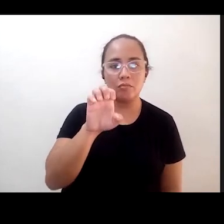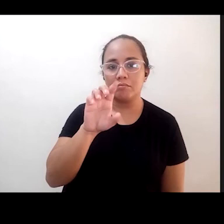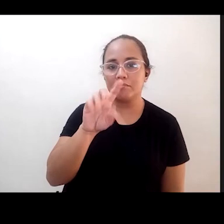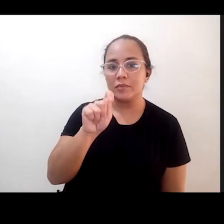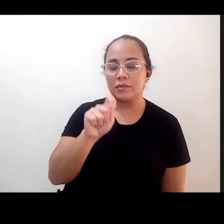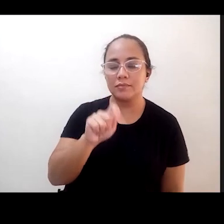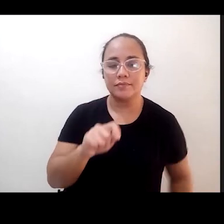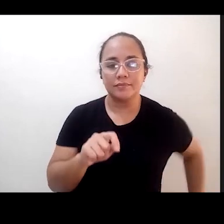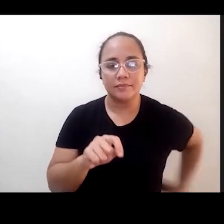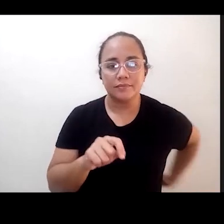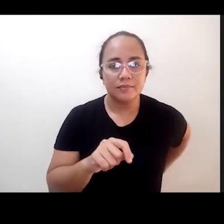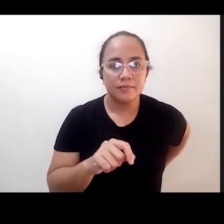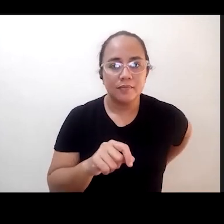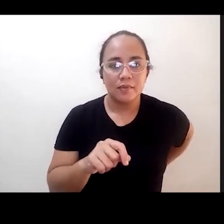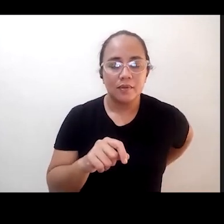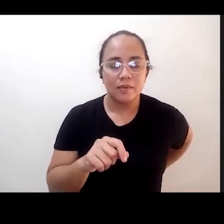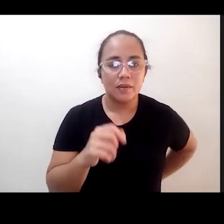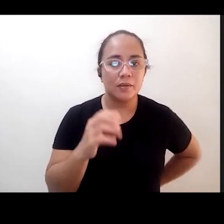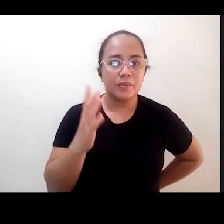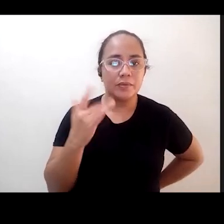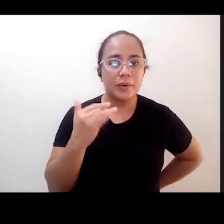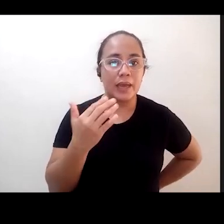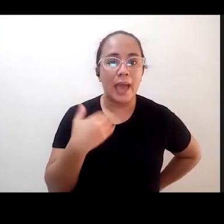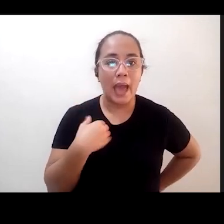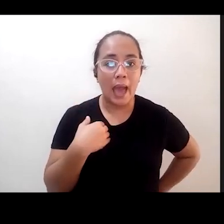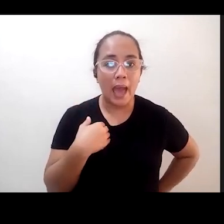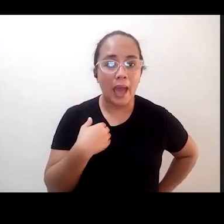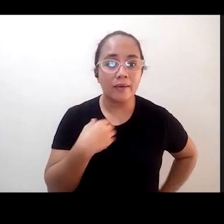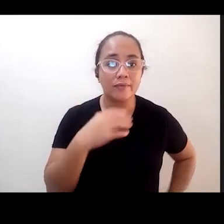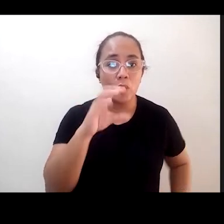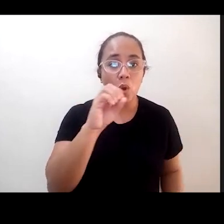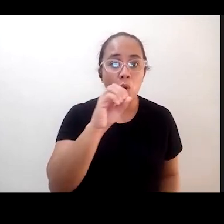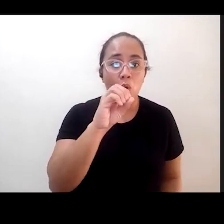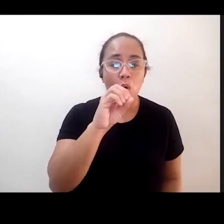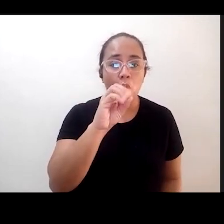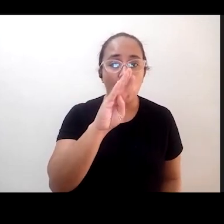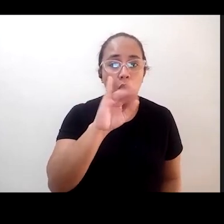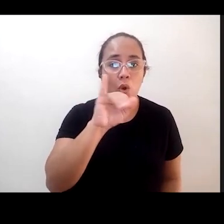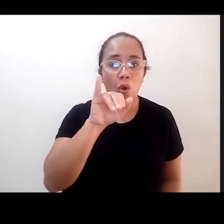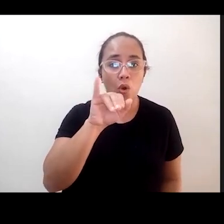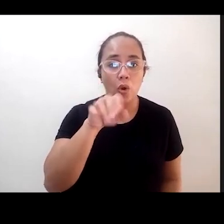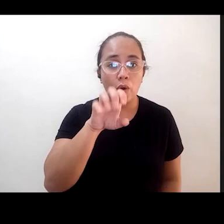Because to have an object, you would have to have a verb like have.